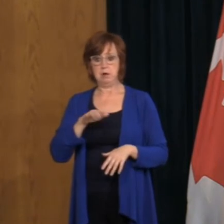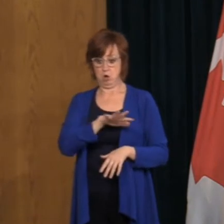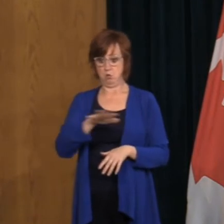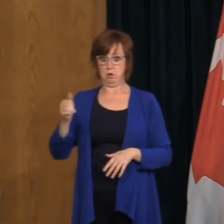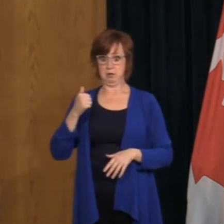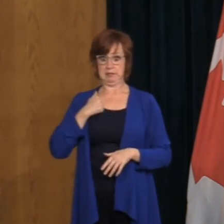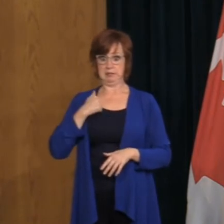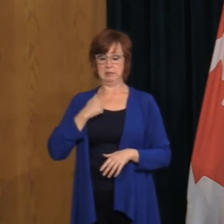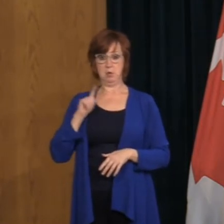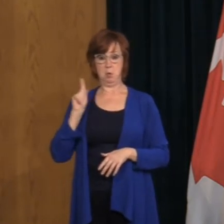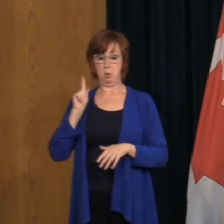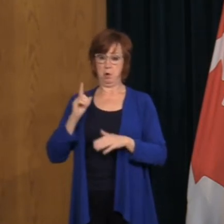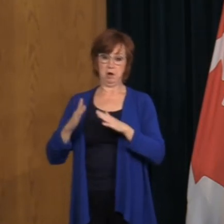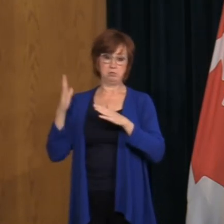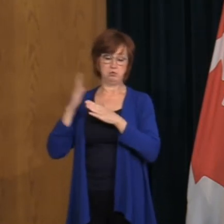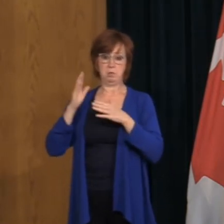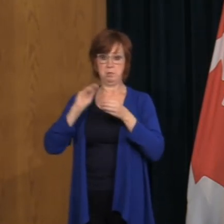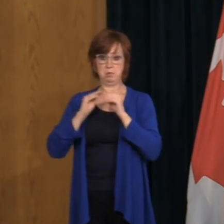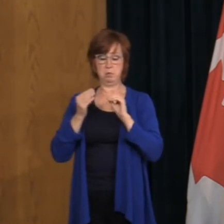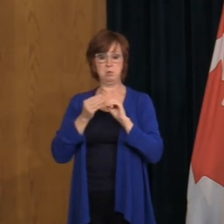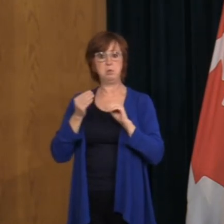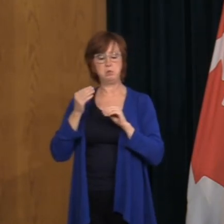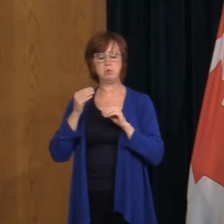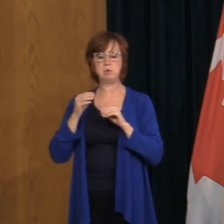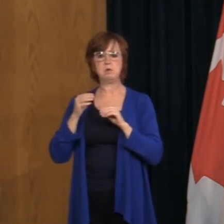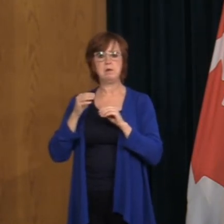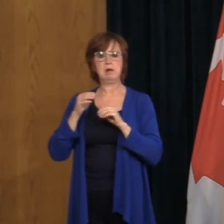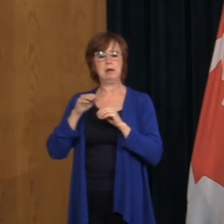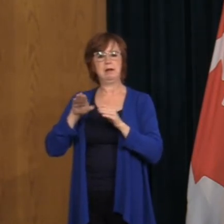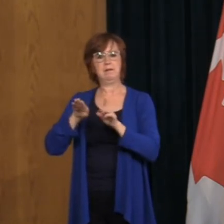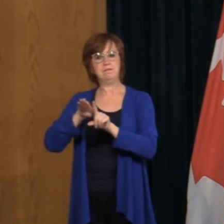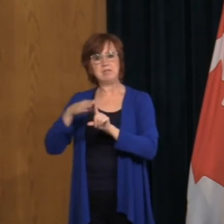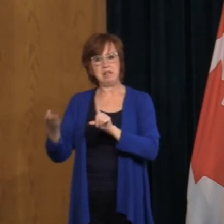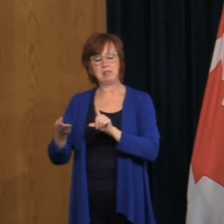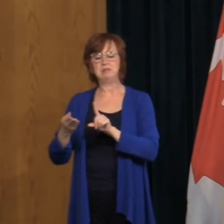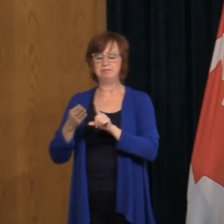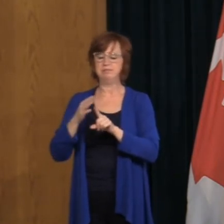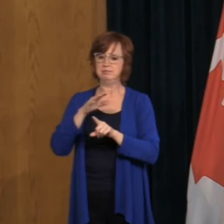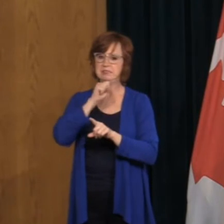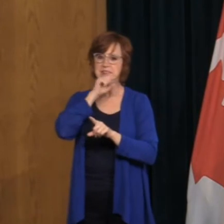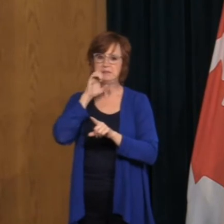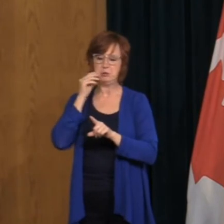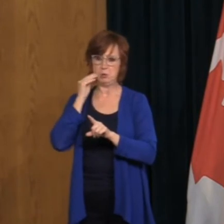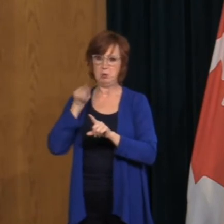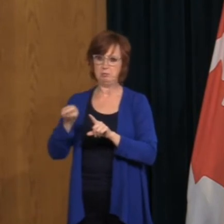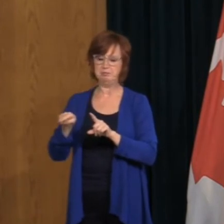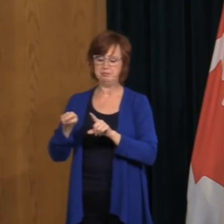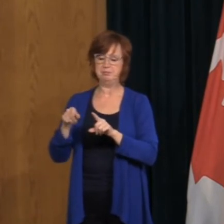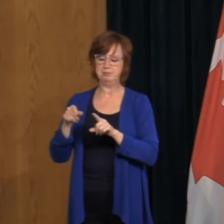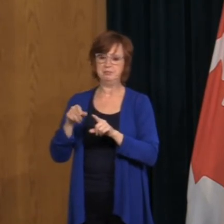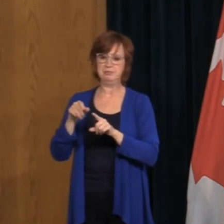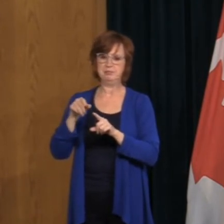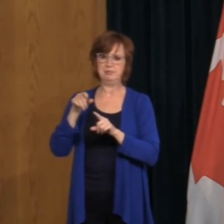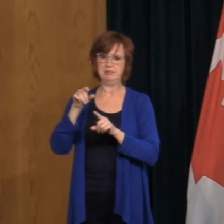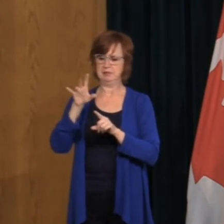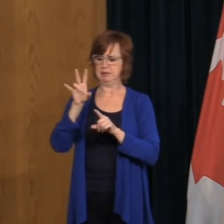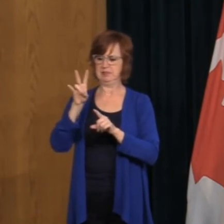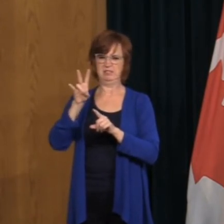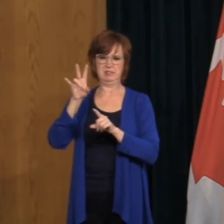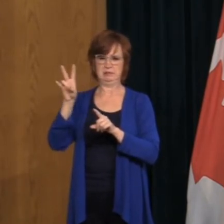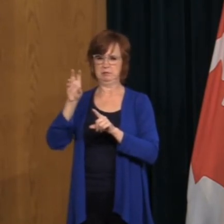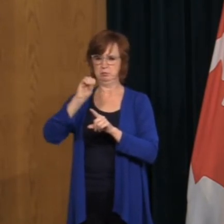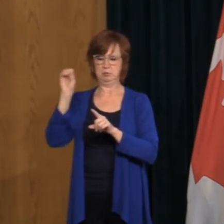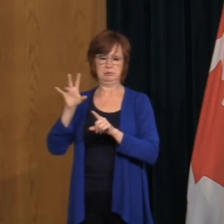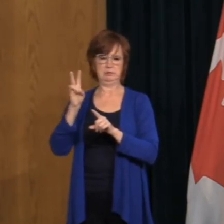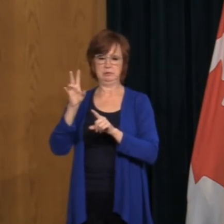have occurred in our long-term care facilities. The measures that we have in place in this province, such as staff only working in one